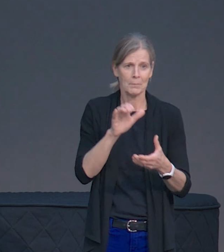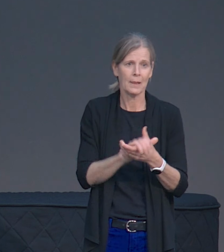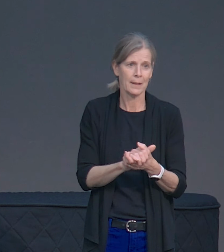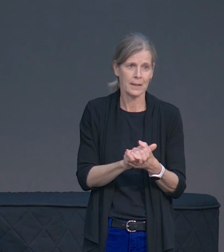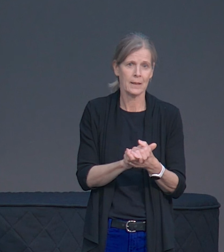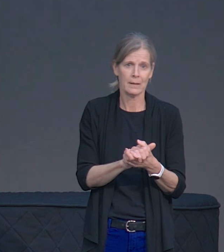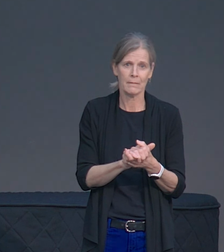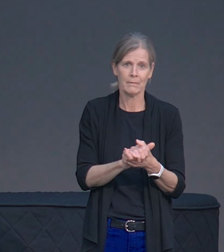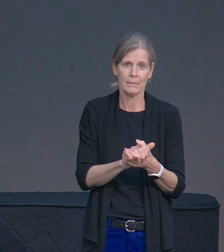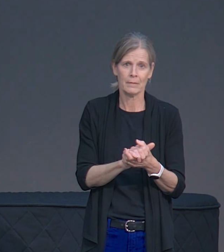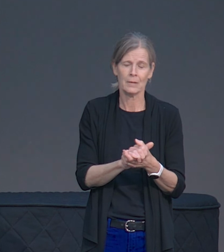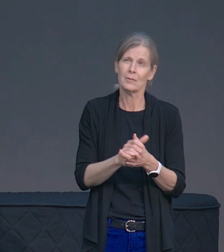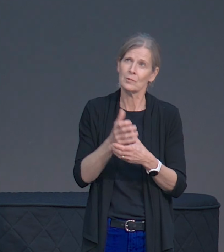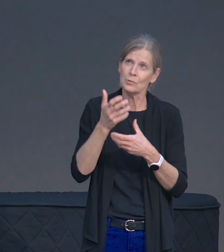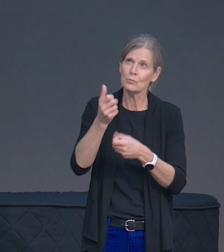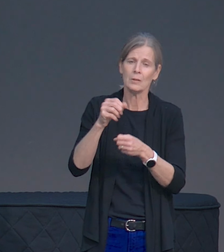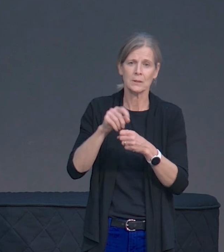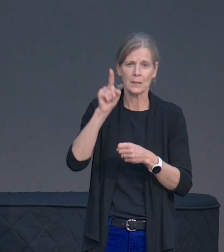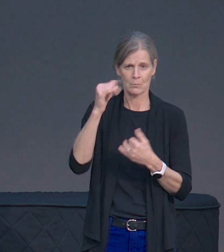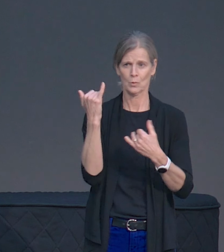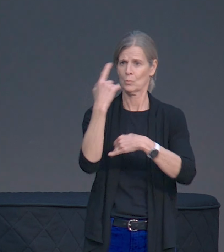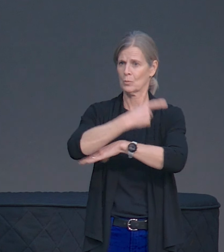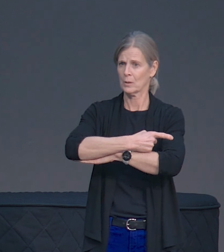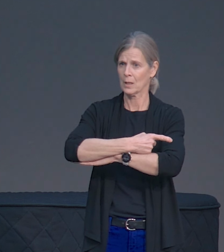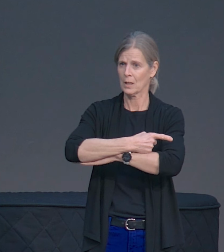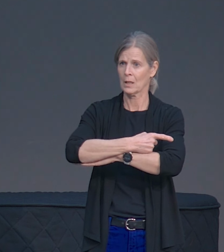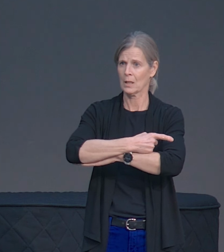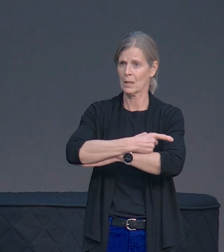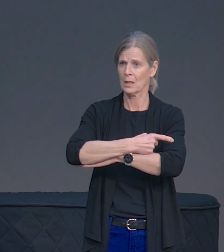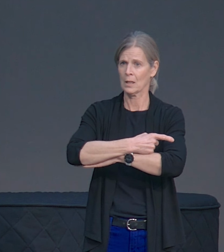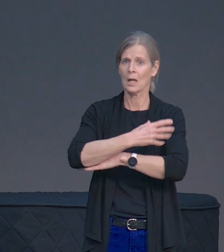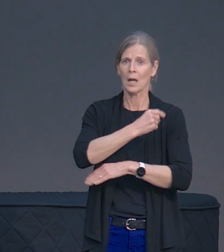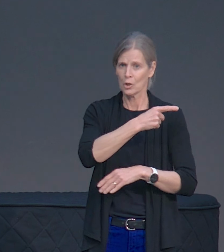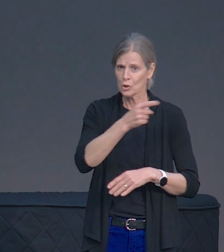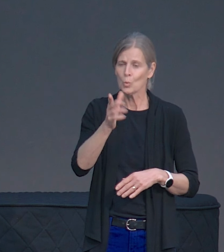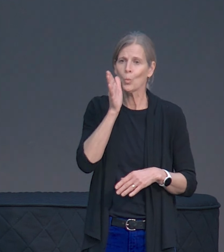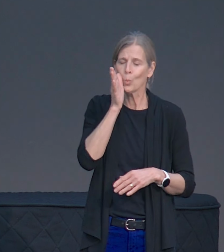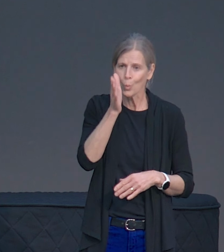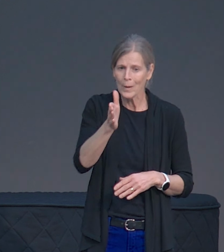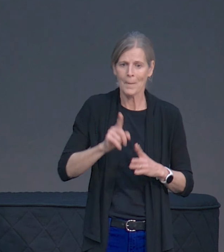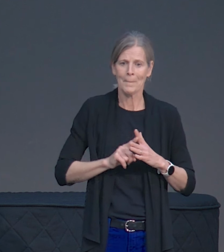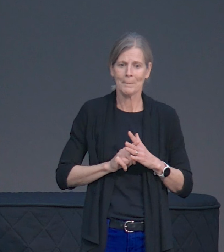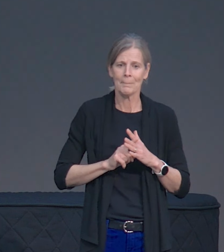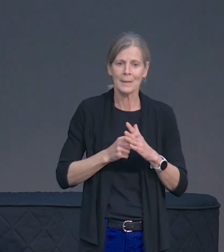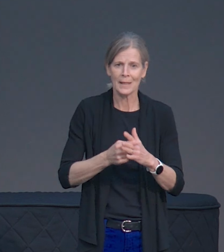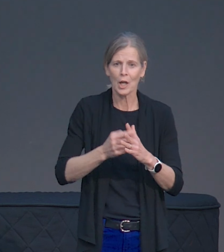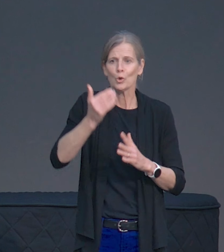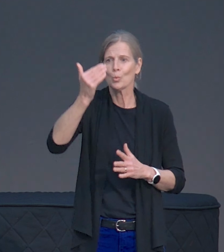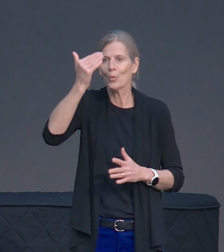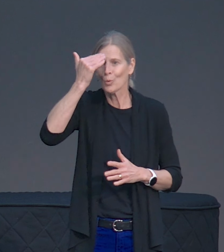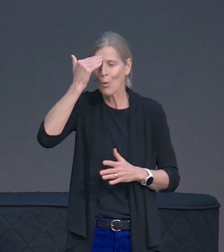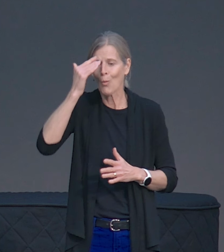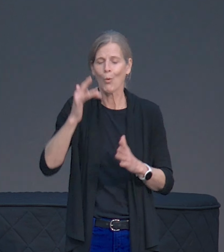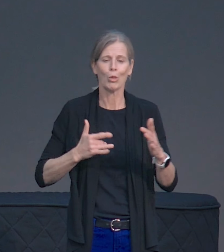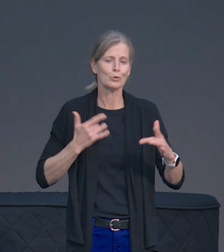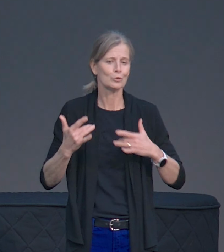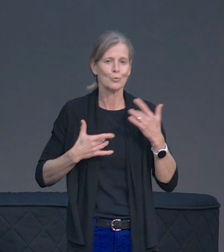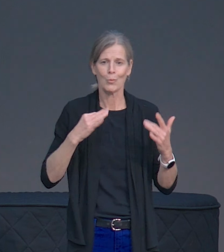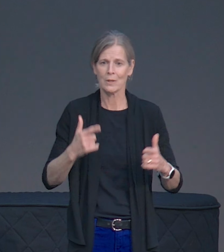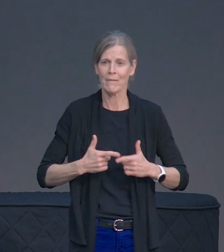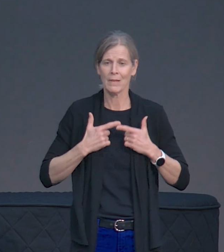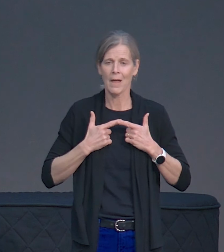Trust In Him Today And You Will Begin To Know The Joys Of Life For All